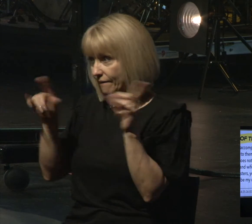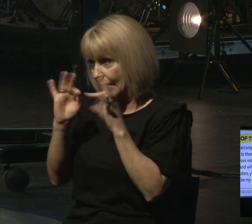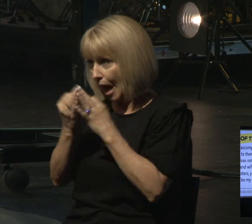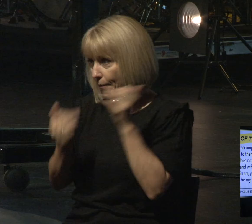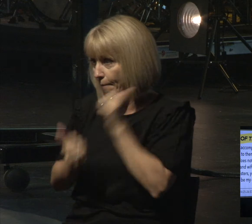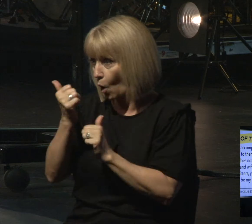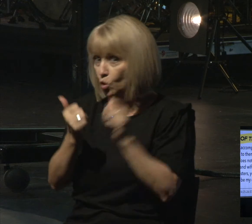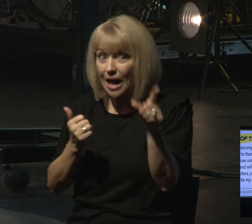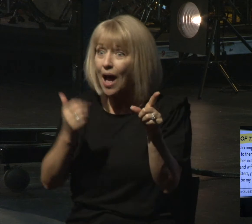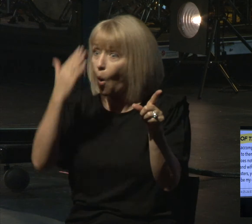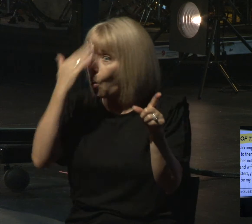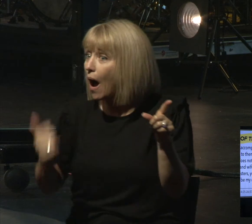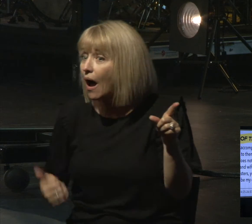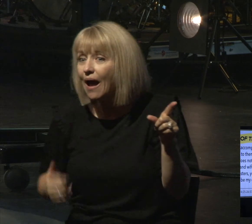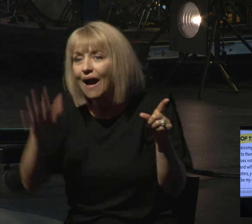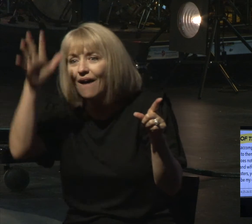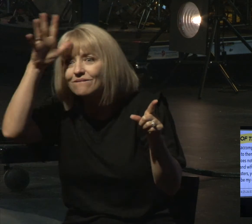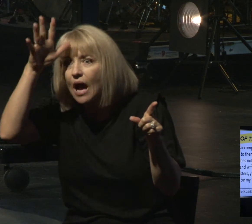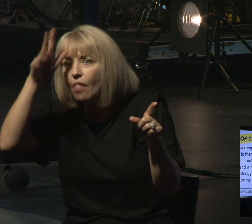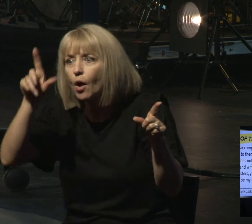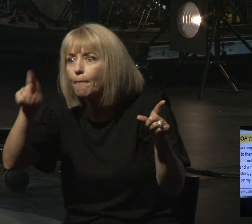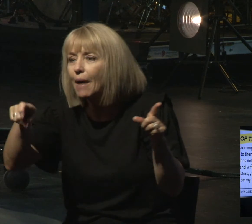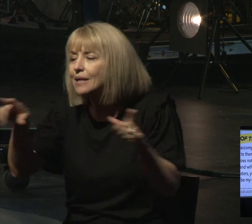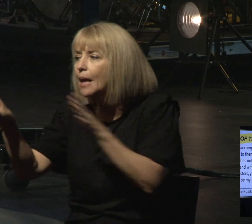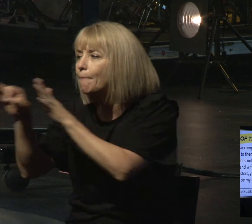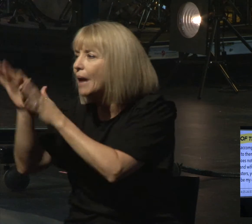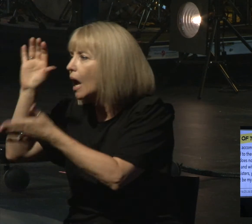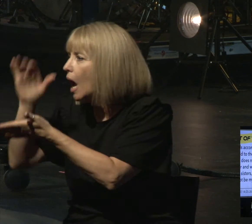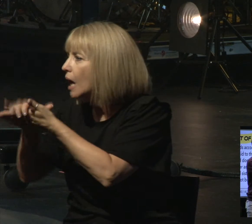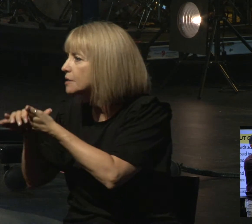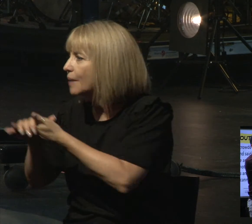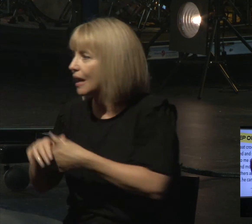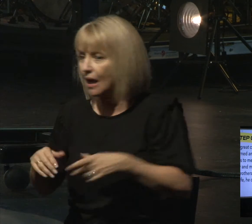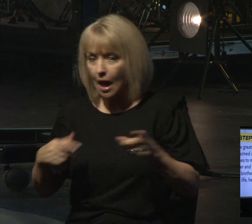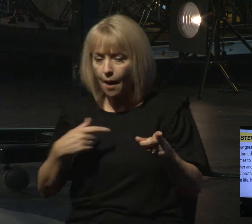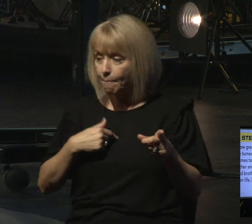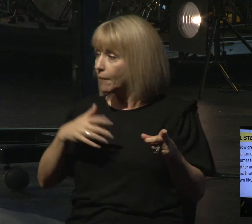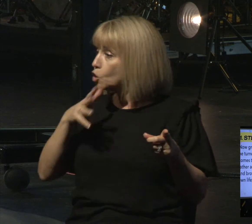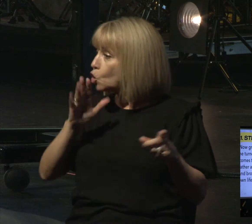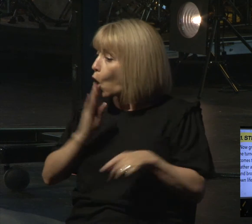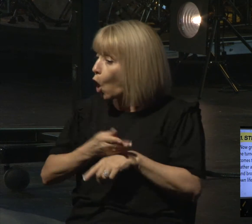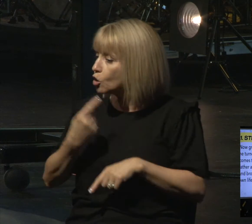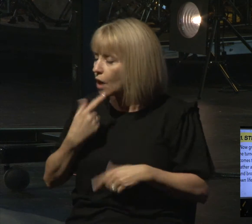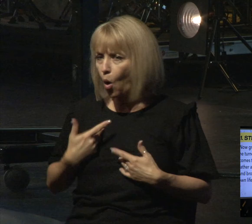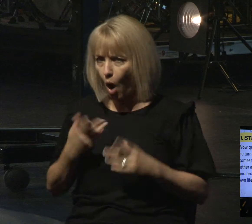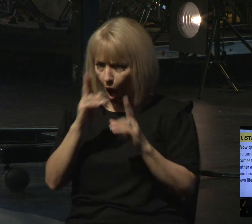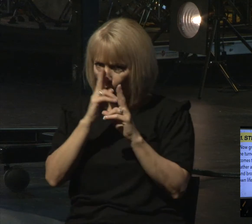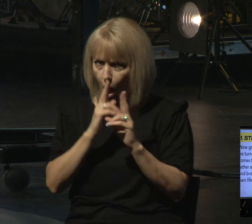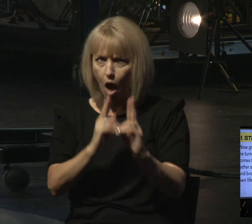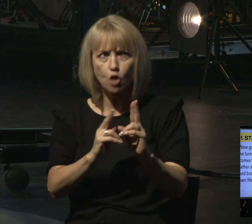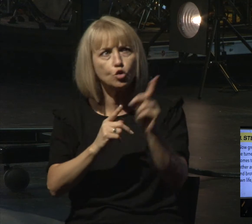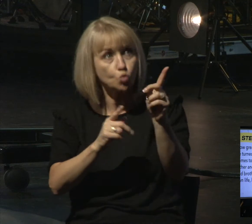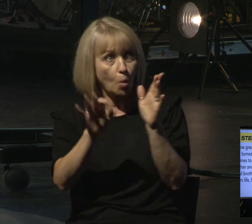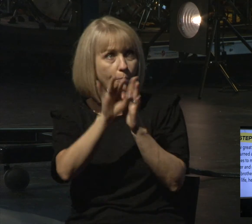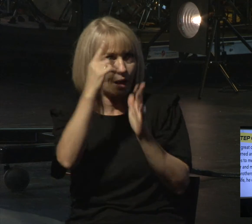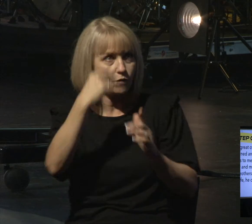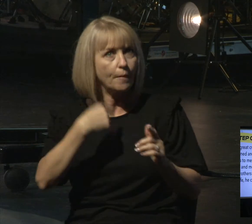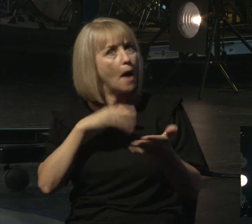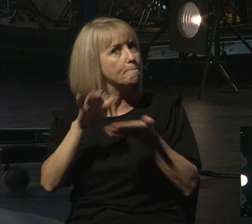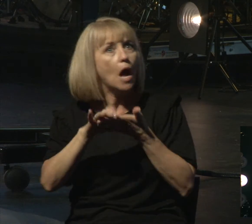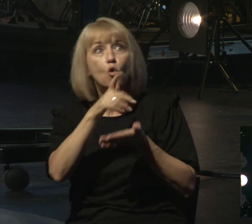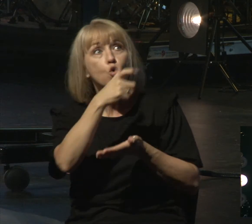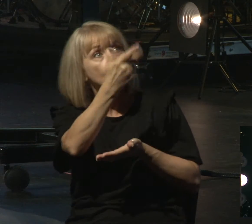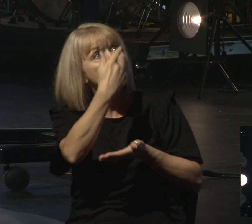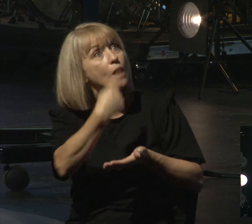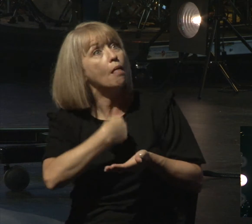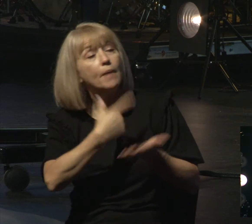fathers chose the husbands for the daughters. Because the daughter would say, I want to honor my parents and honor my family, and therefore, I'm going to marry